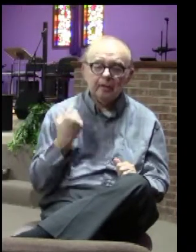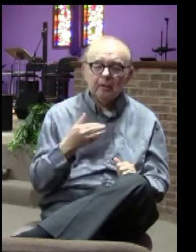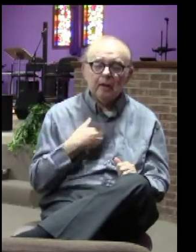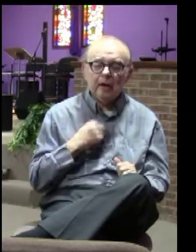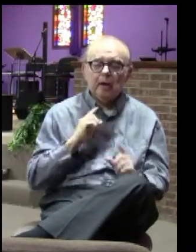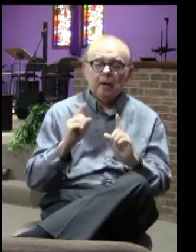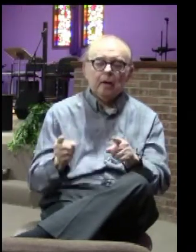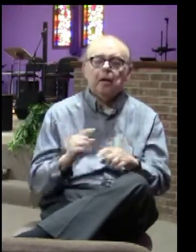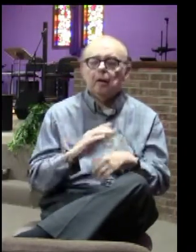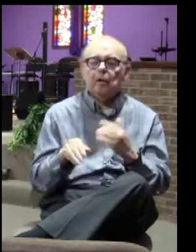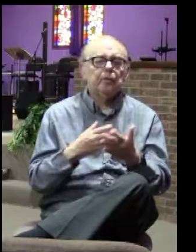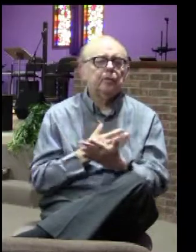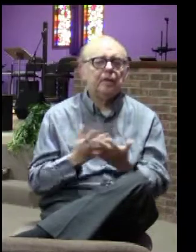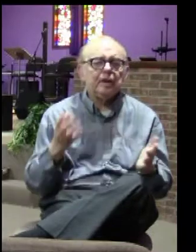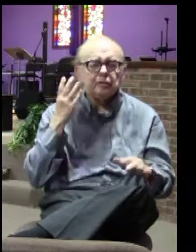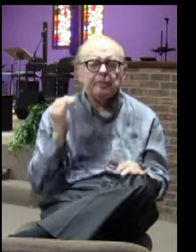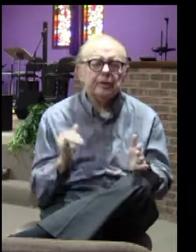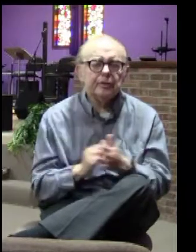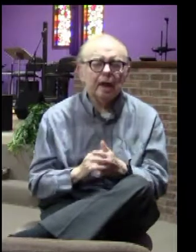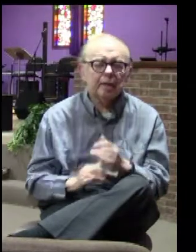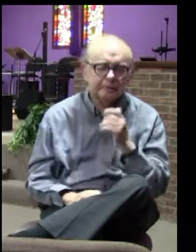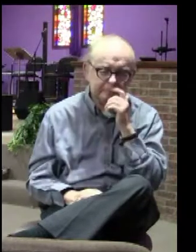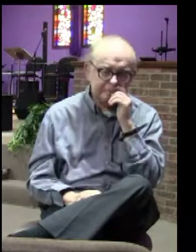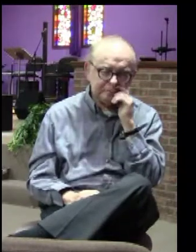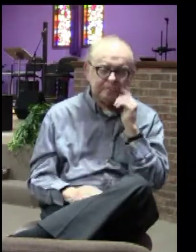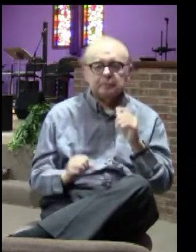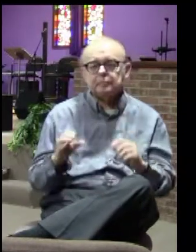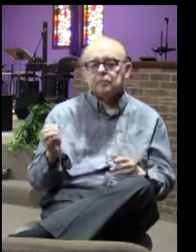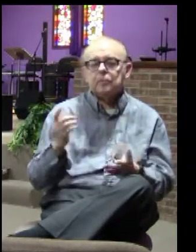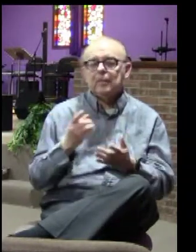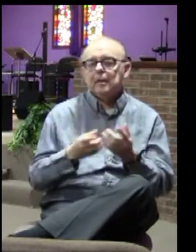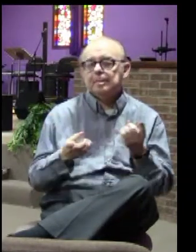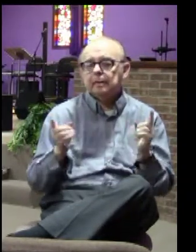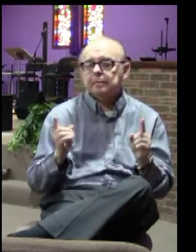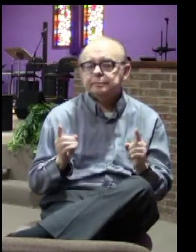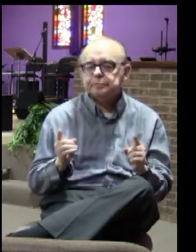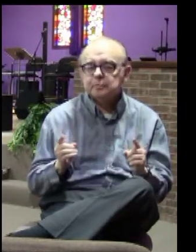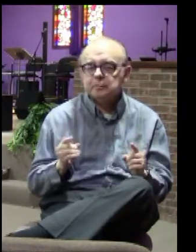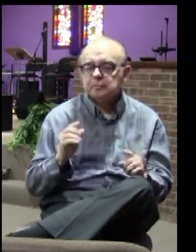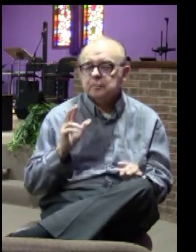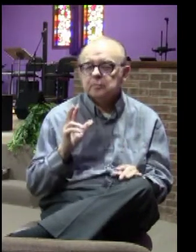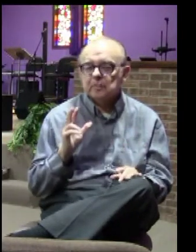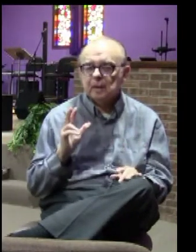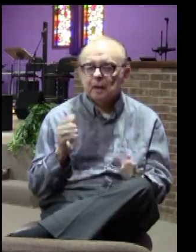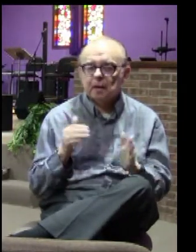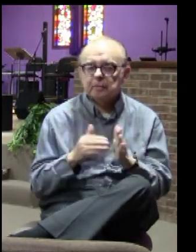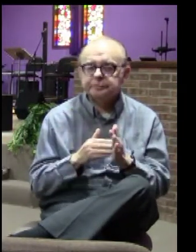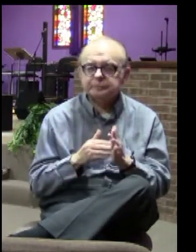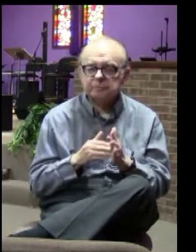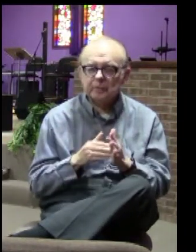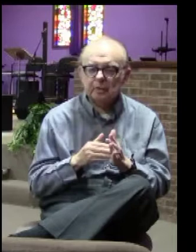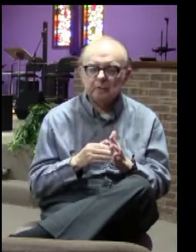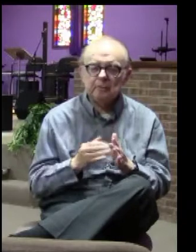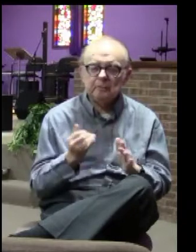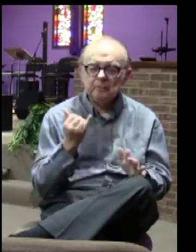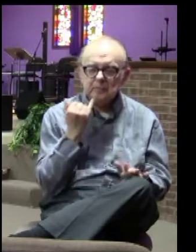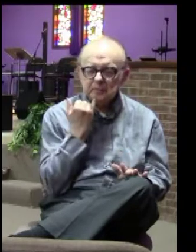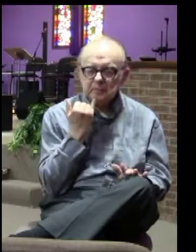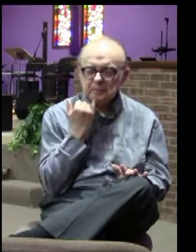to go through all of this. And so what ended up happening was 3,000